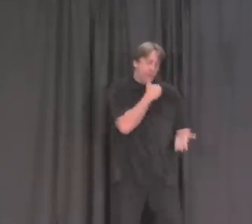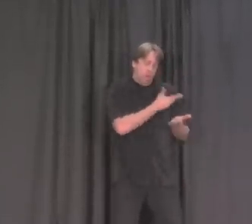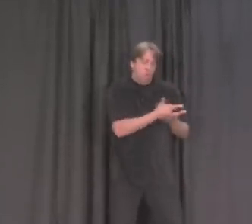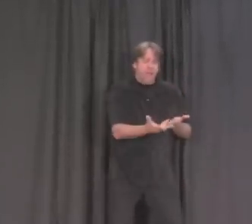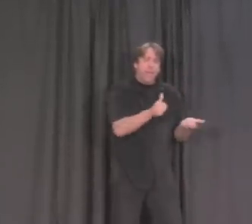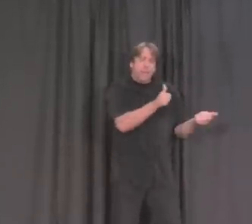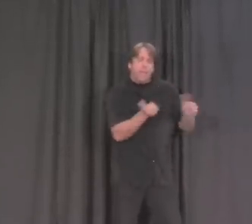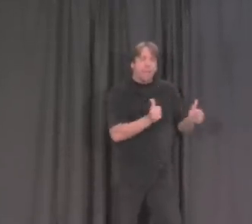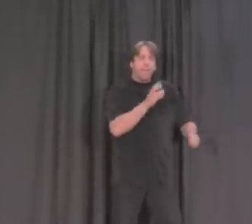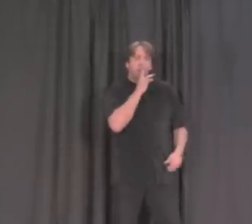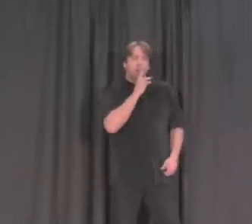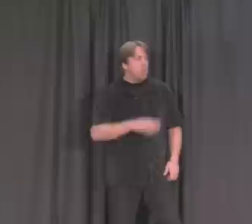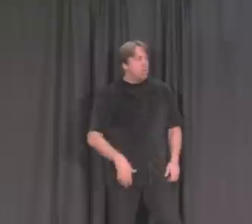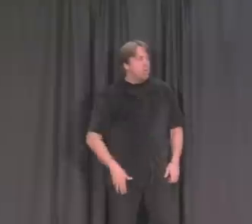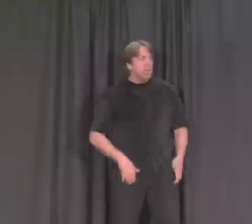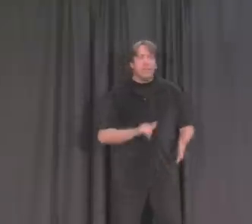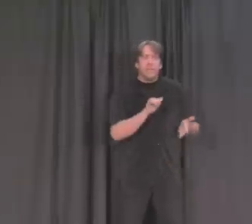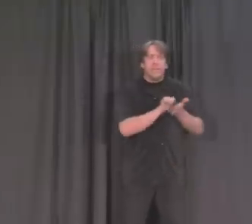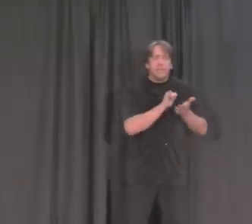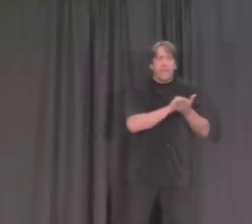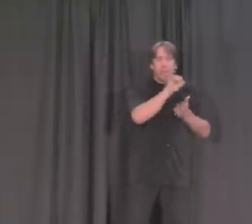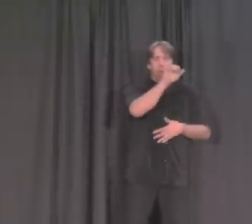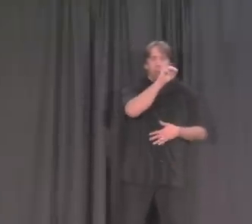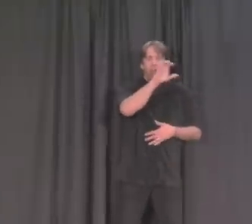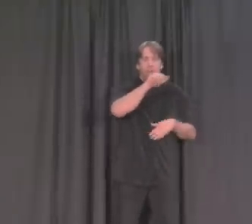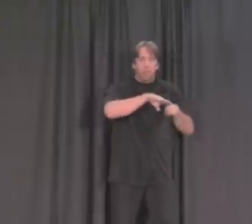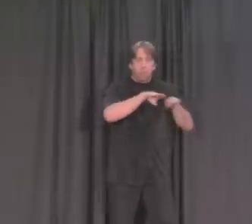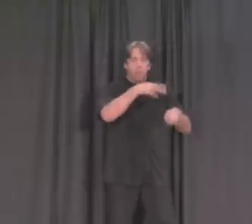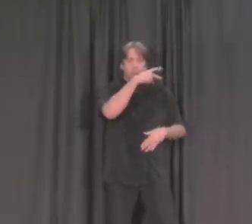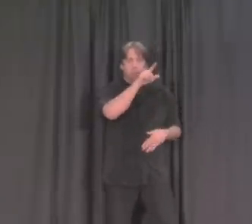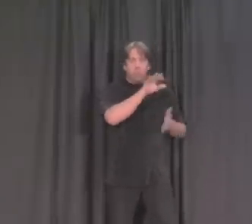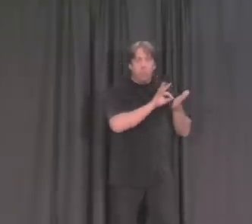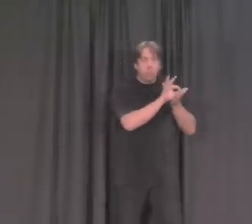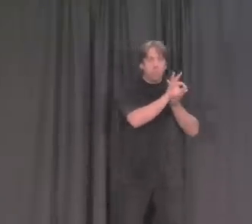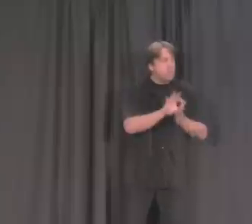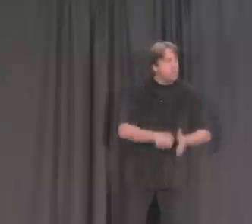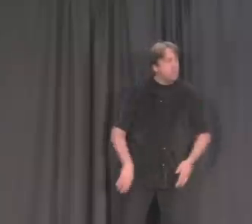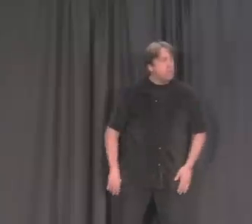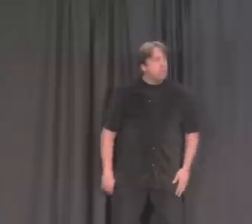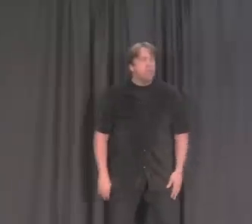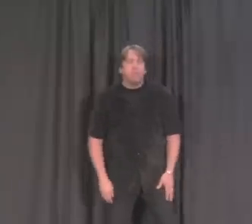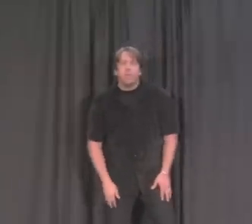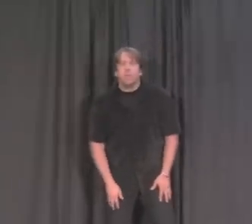I told you we didn't waste that baptism water. Yeah, that YMCA pool really came through.